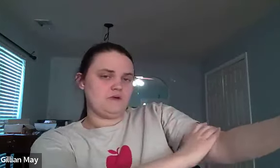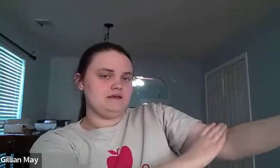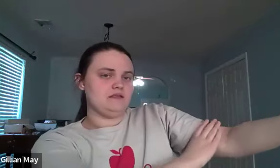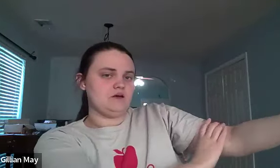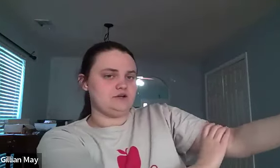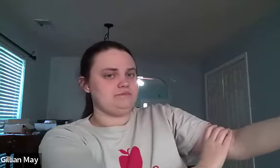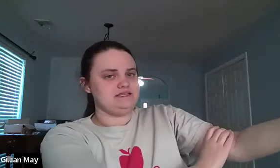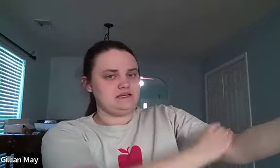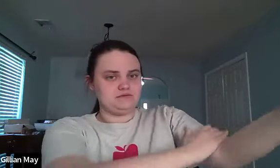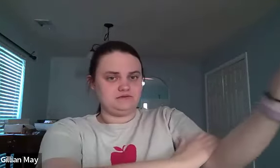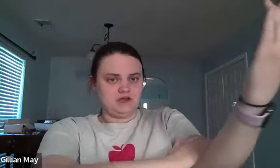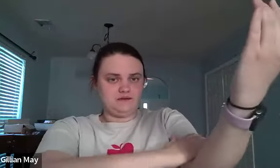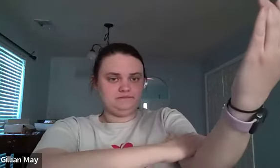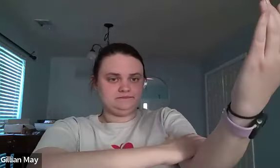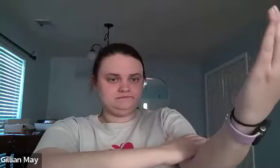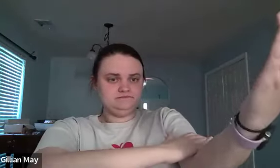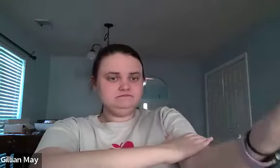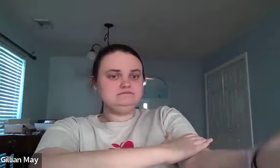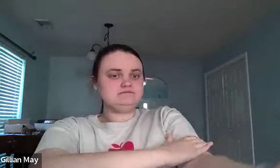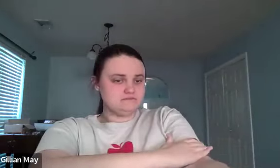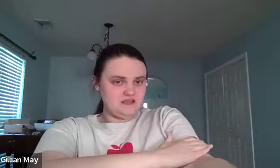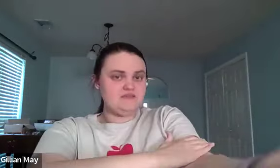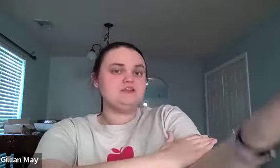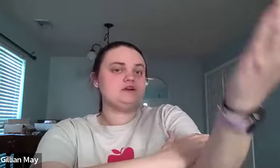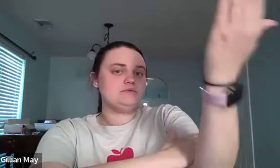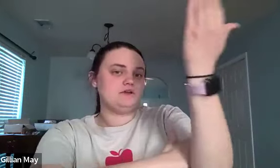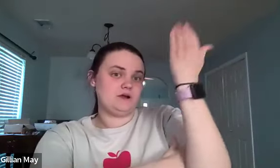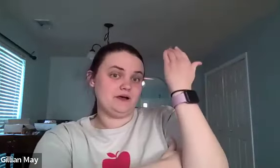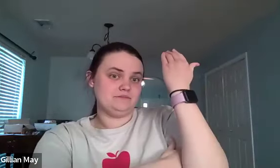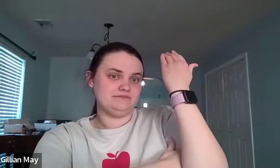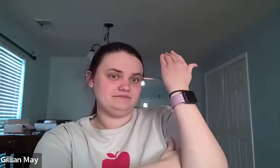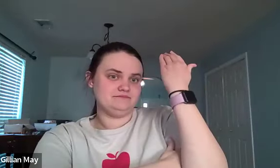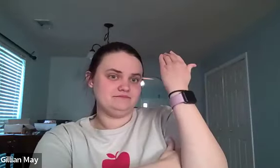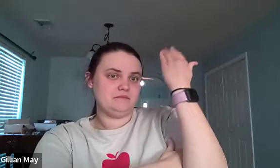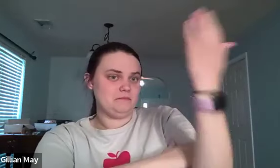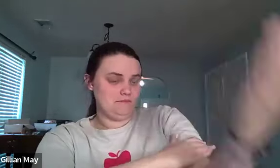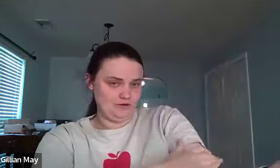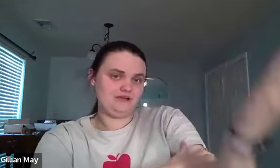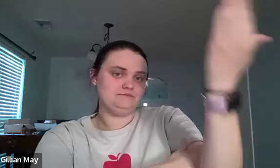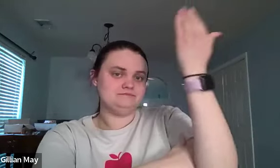right? Like on your bicep, okay? And then you're going to bring your arm up. Morning.